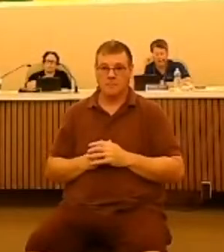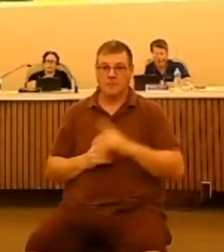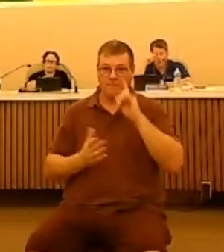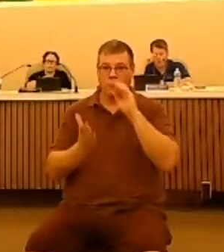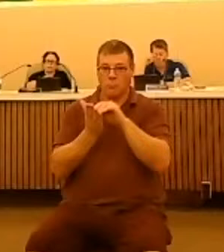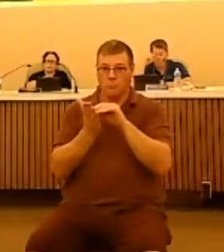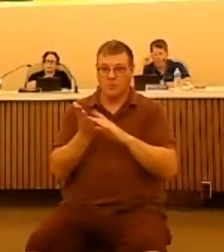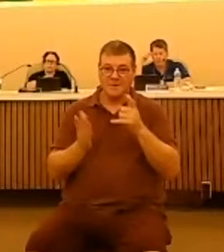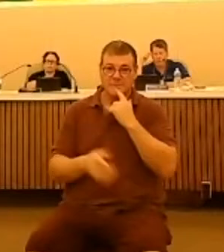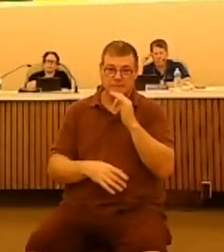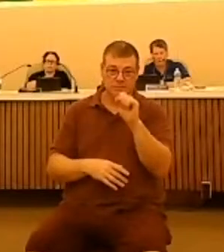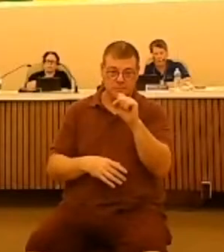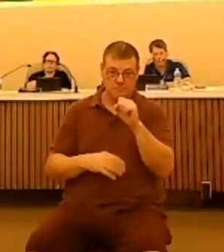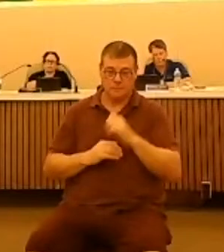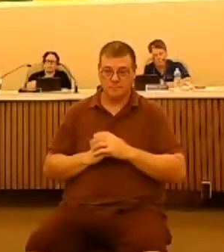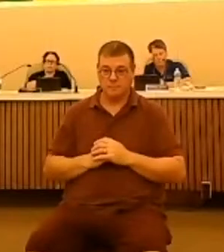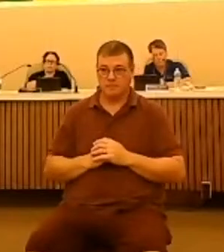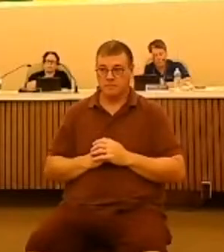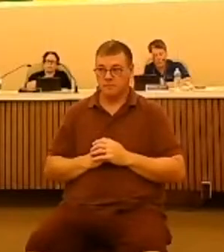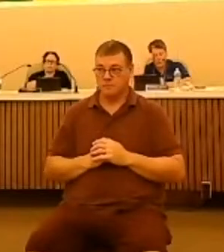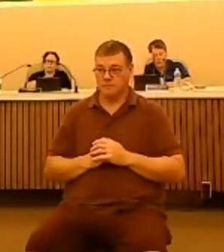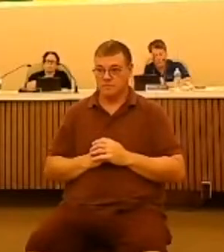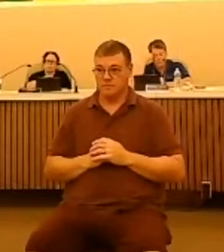record. And so